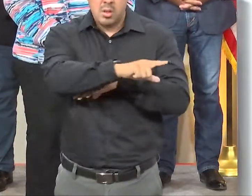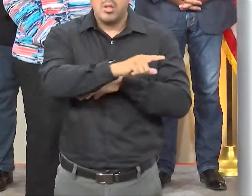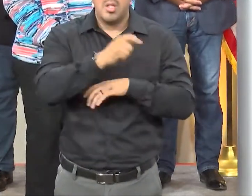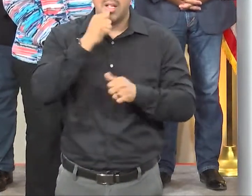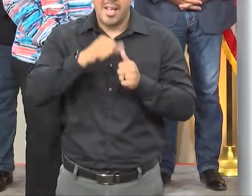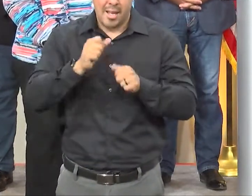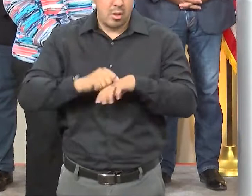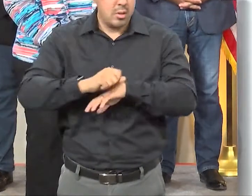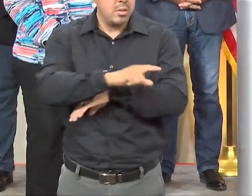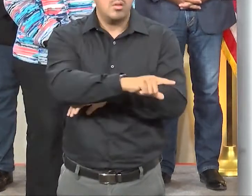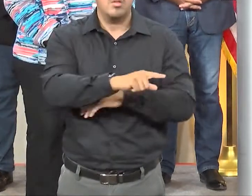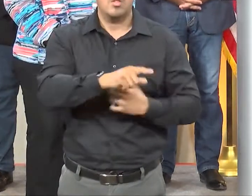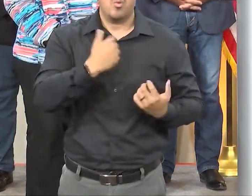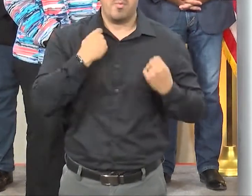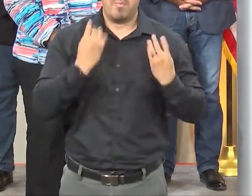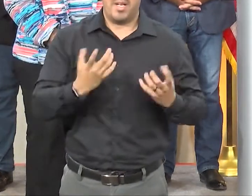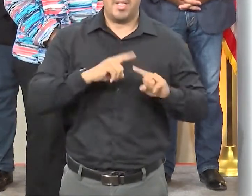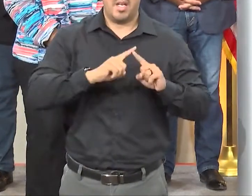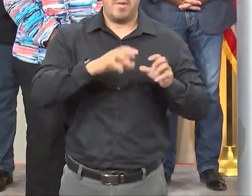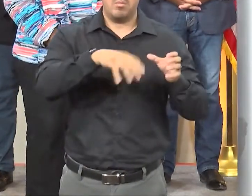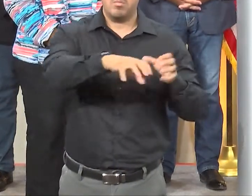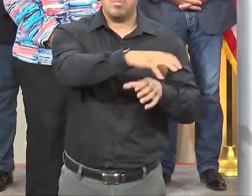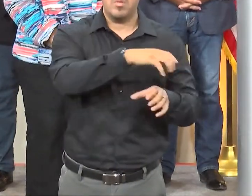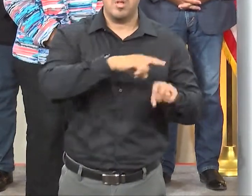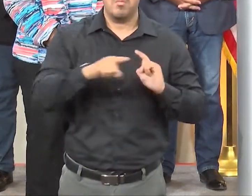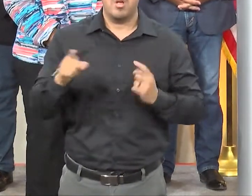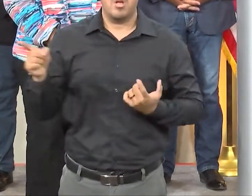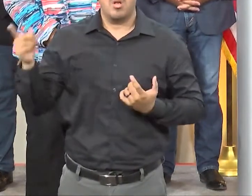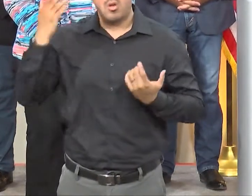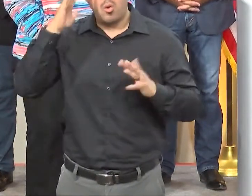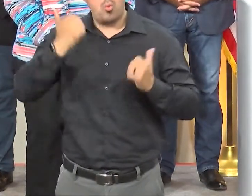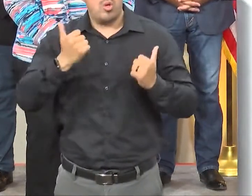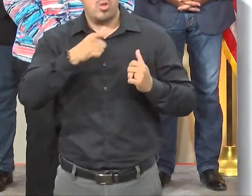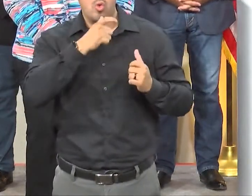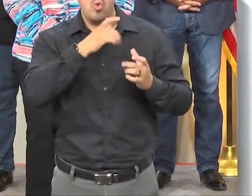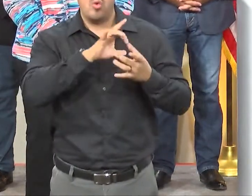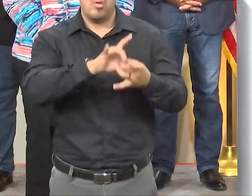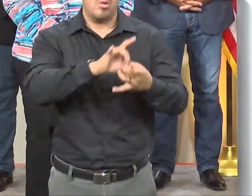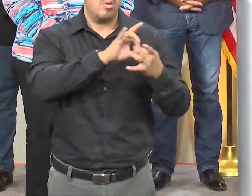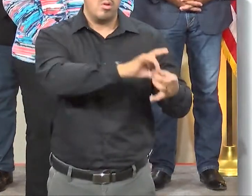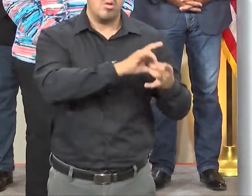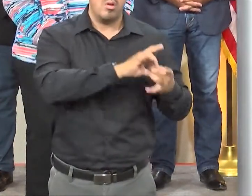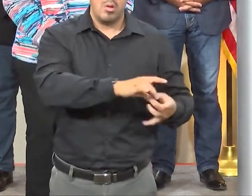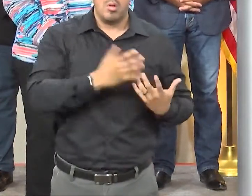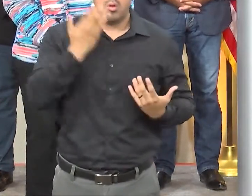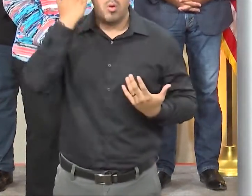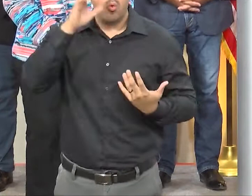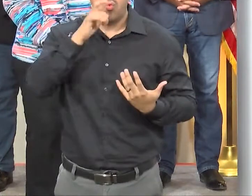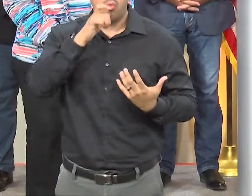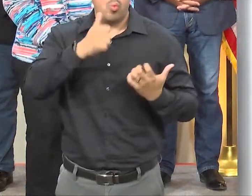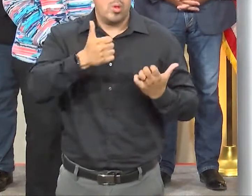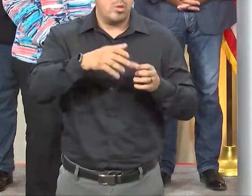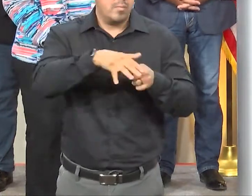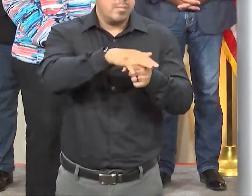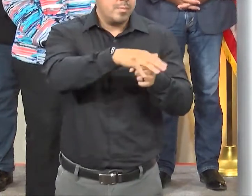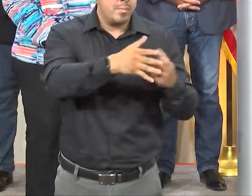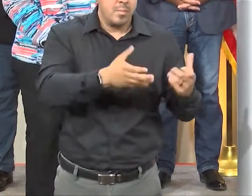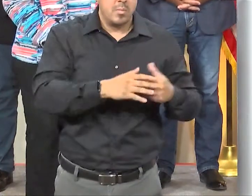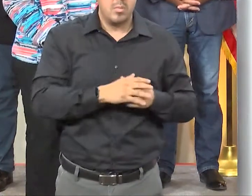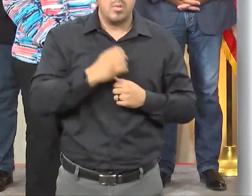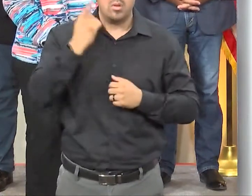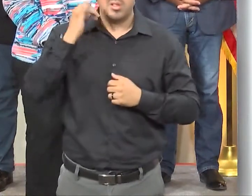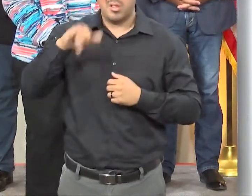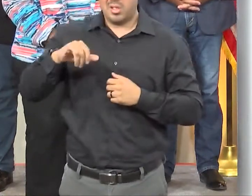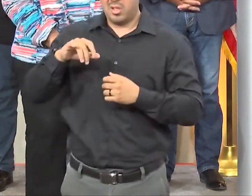many subdivisions out there, and they don't seem to know which is which. When I asked them particularly about the